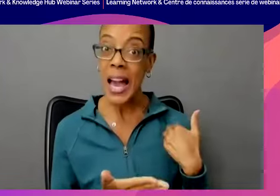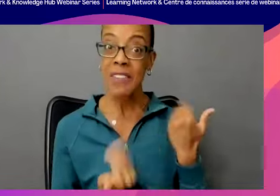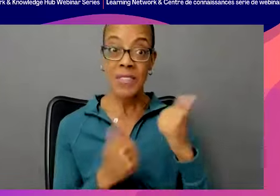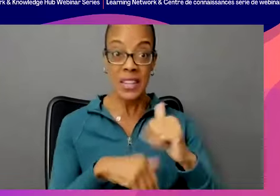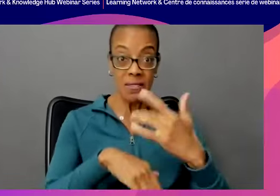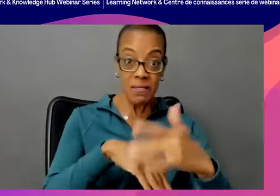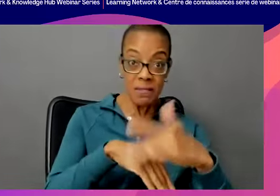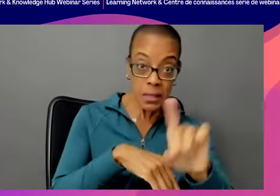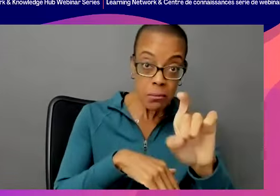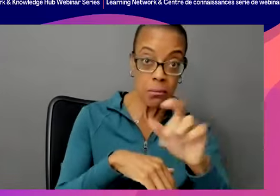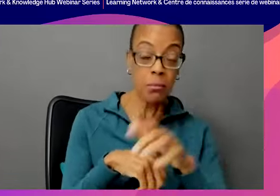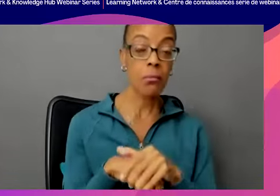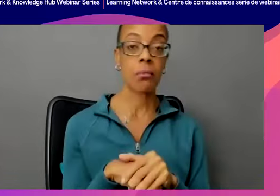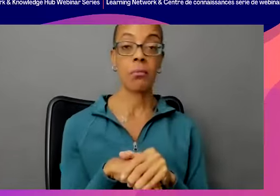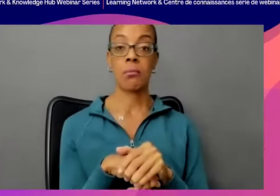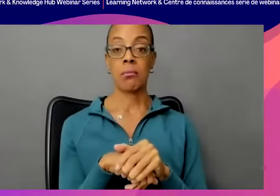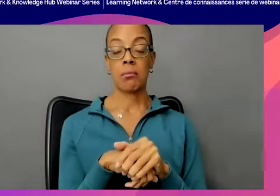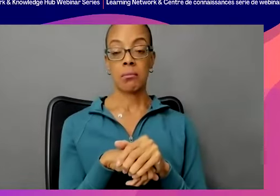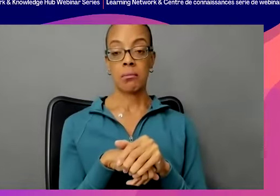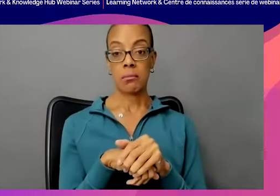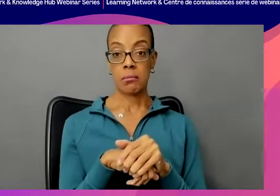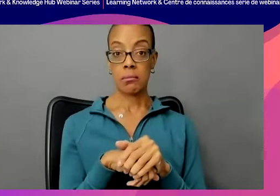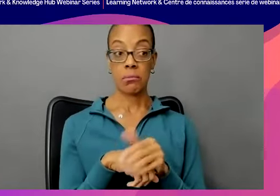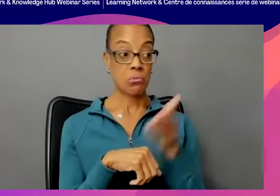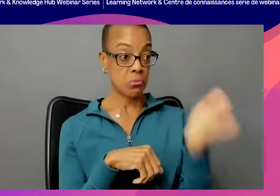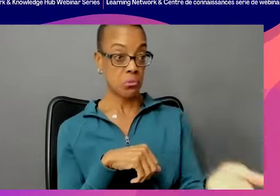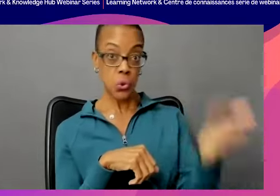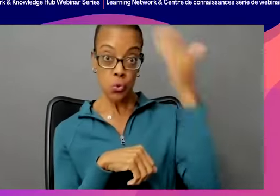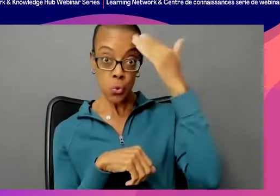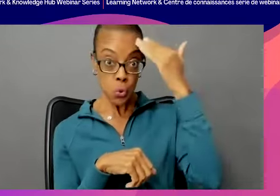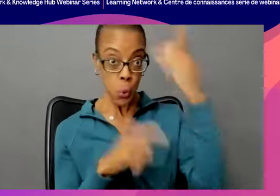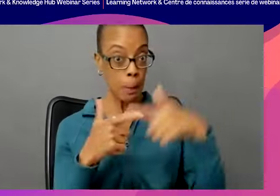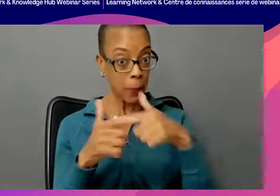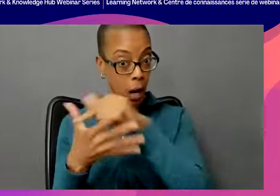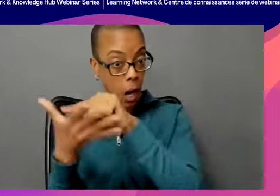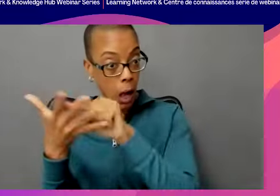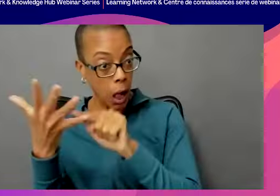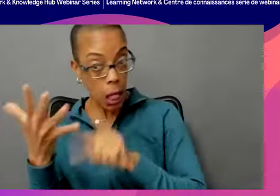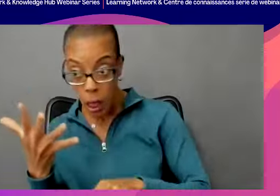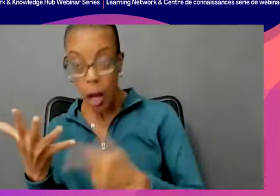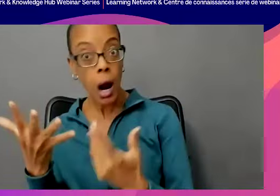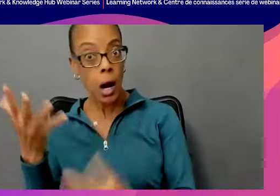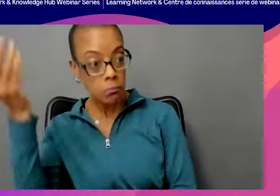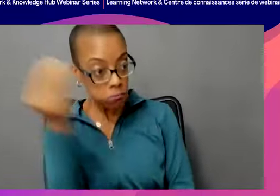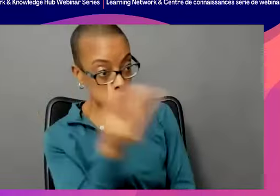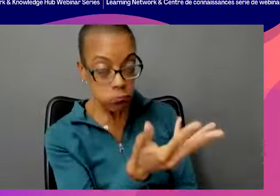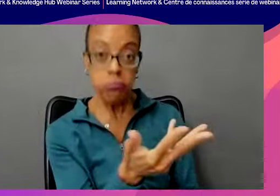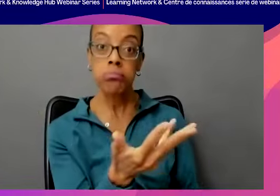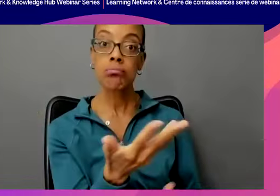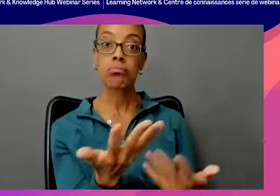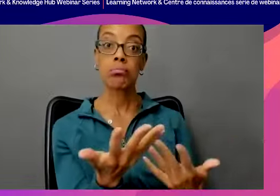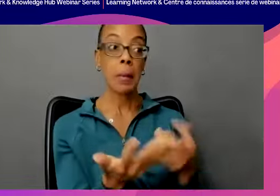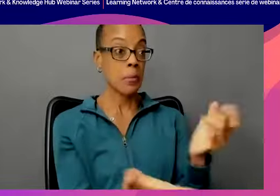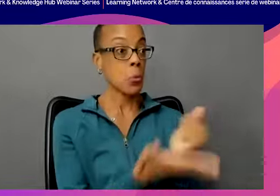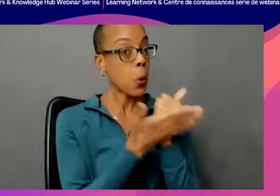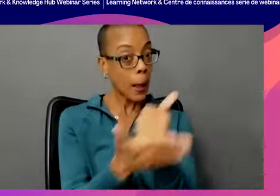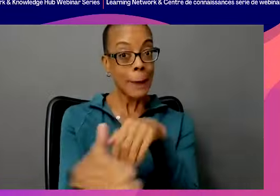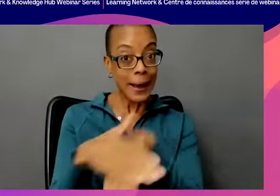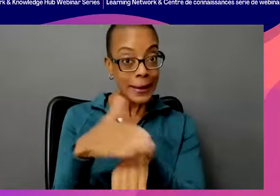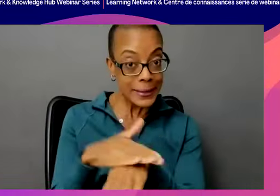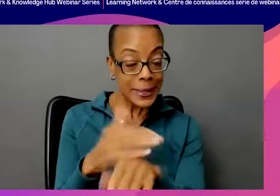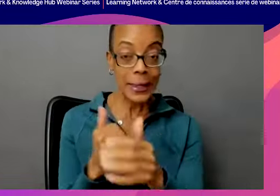or have been connected to? Is she aware and whether you may need to support her in accessing community resources? Is